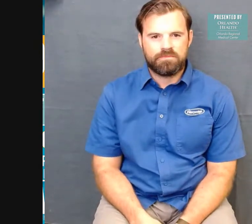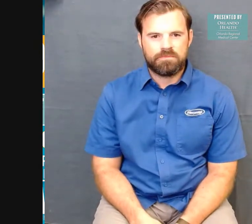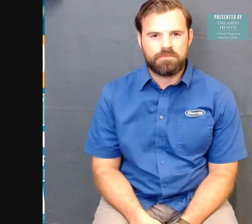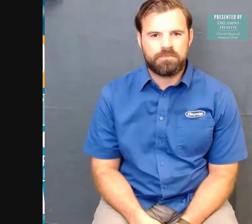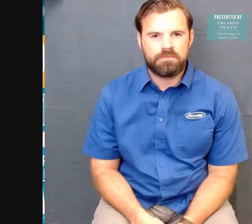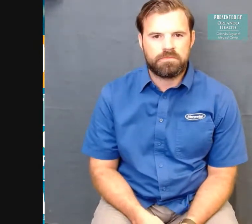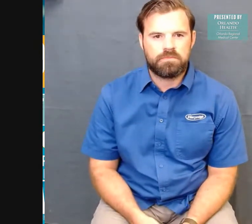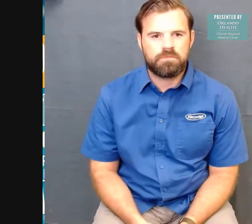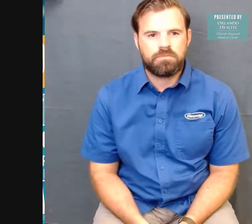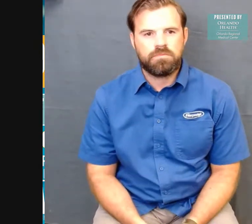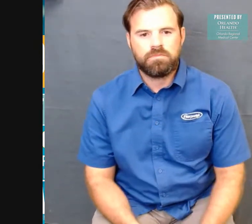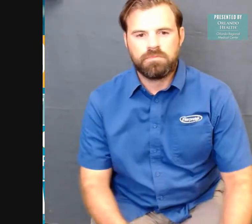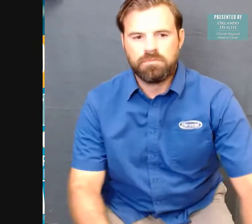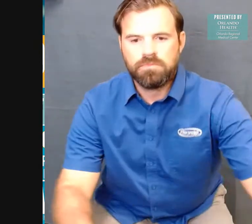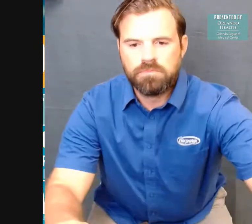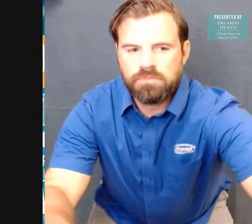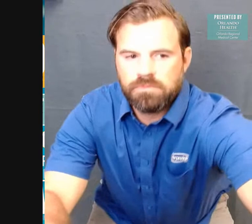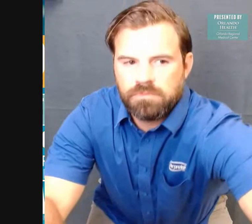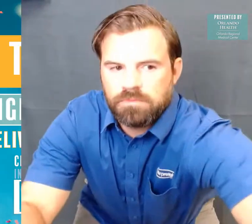Oh, crap. Hold